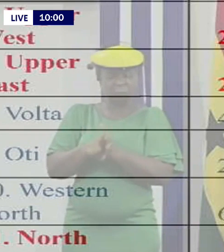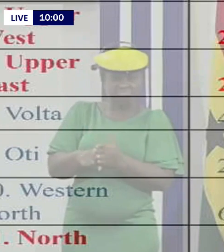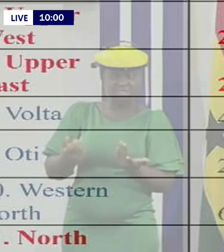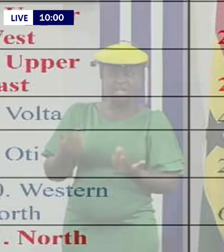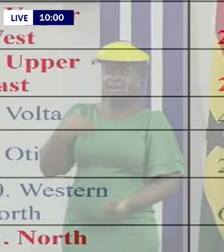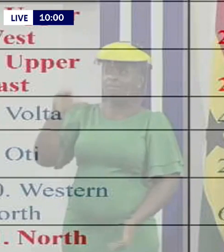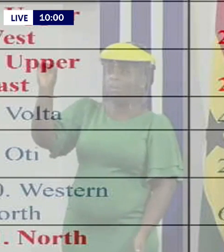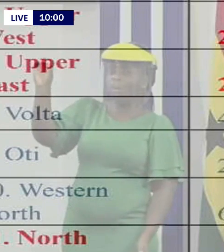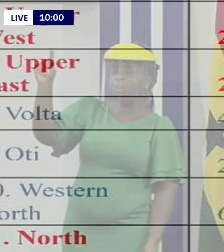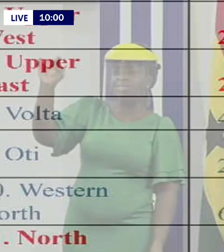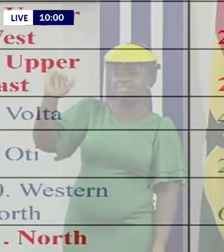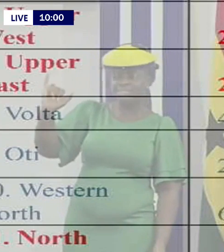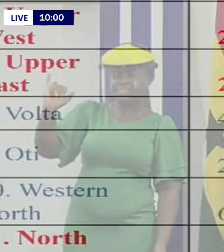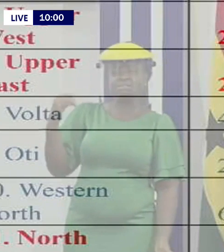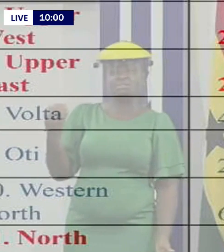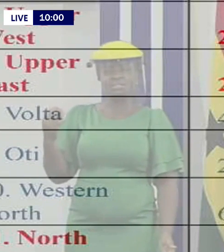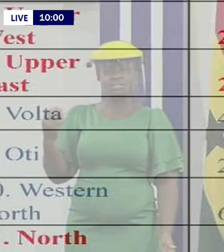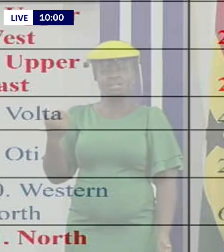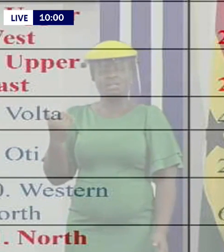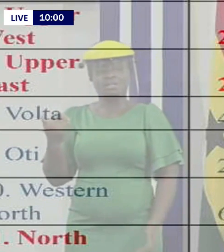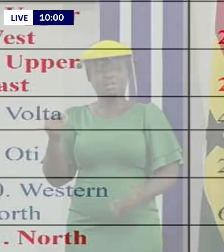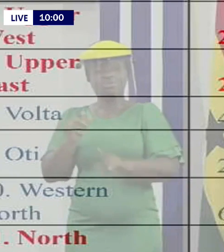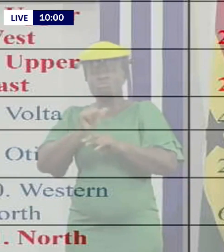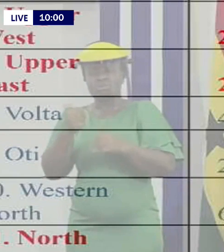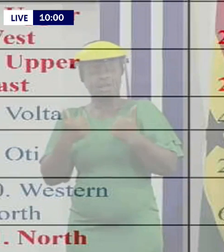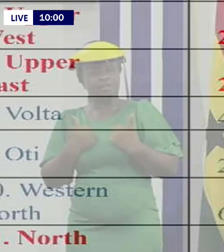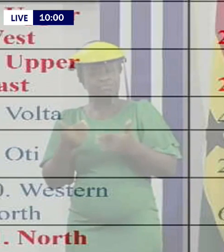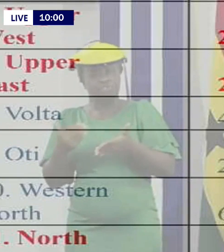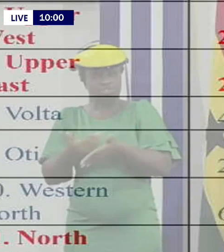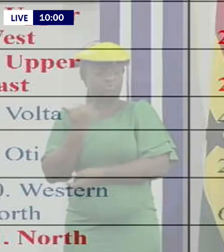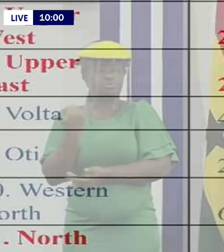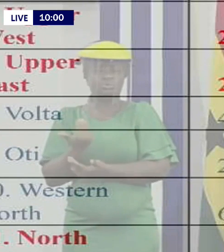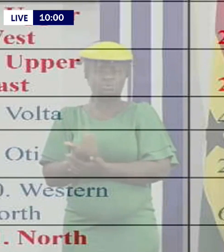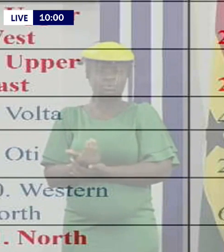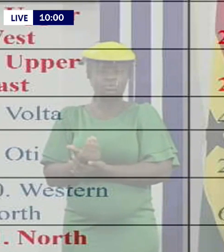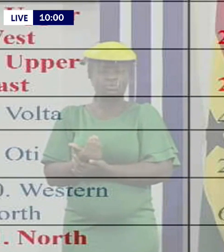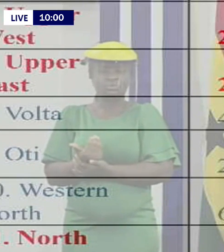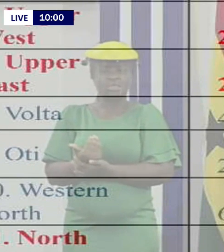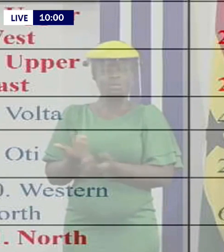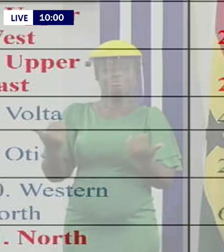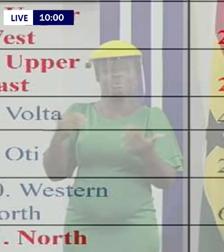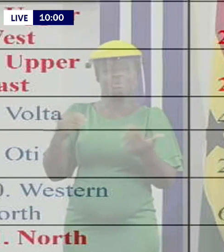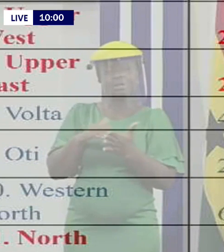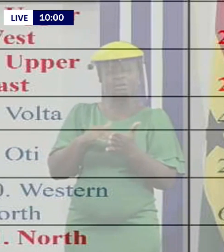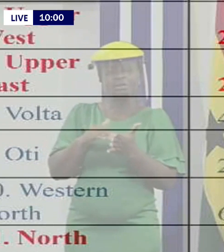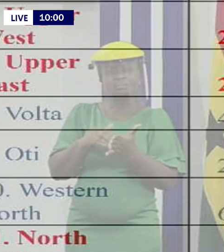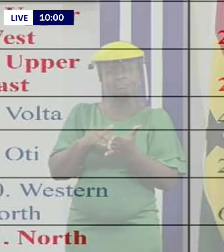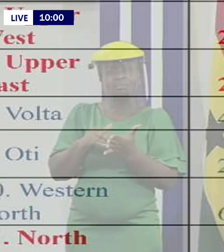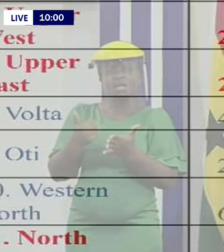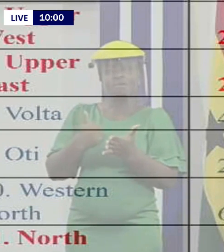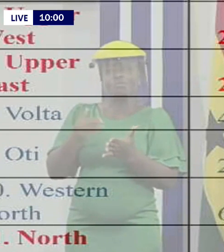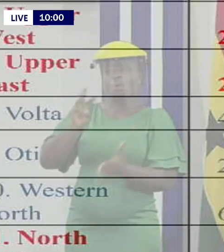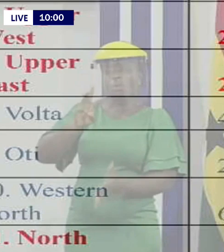T has 26 cases, we've not had any new cases since then. And then we have